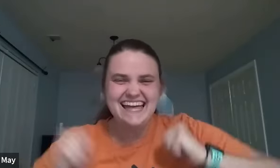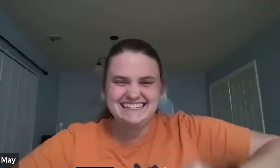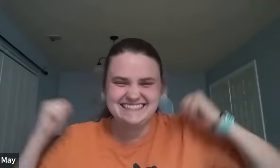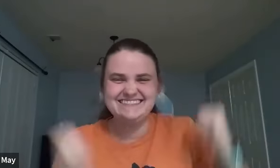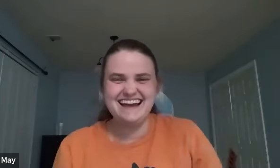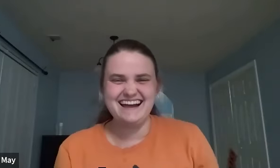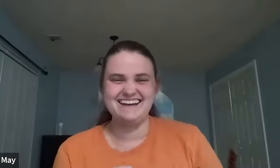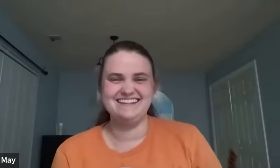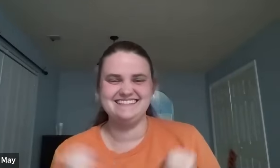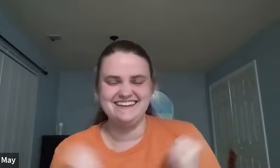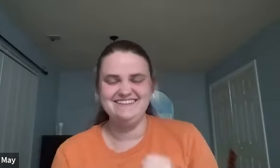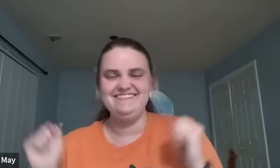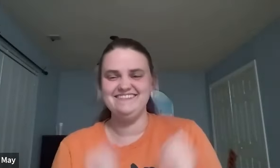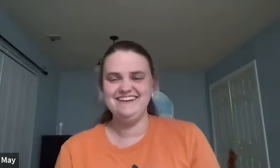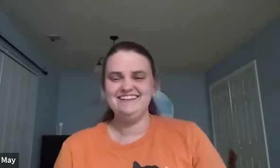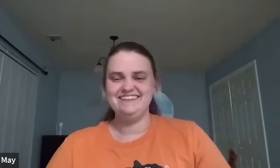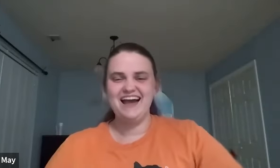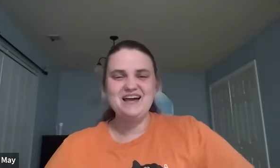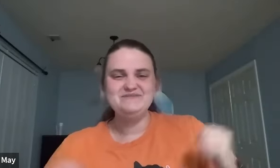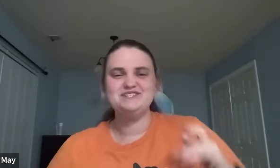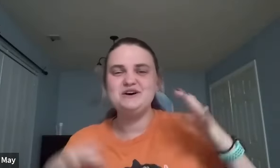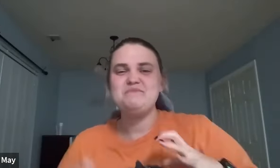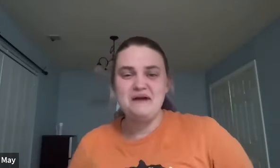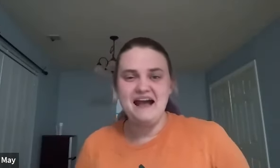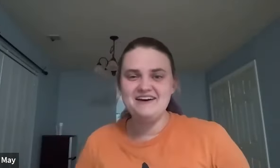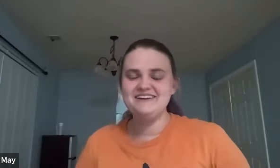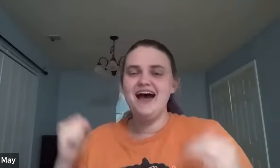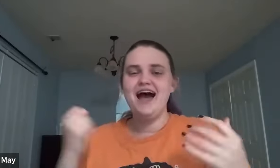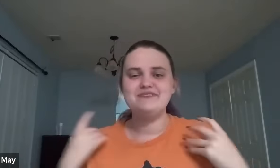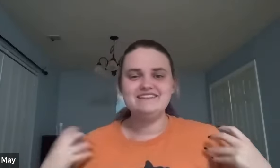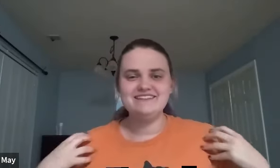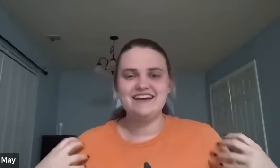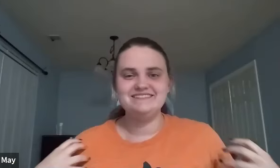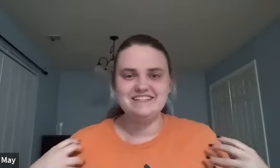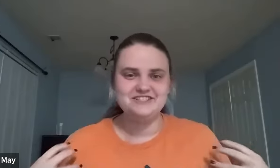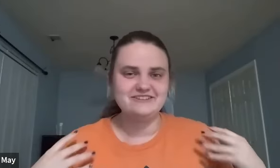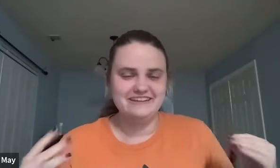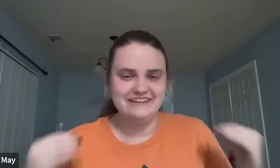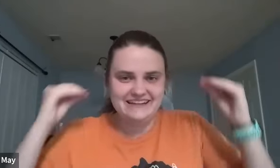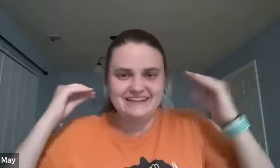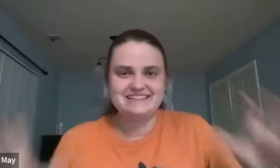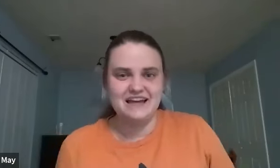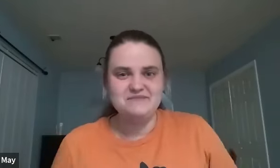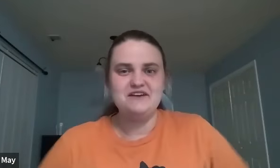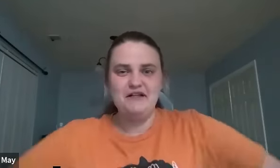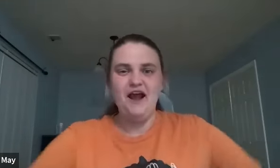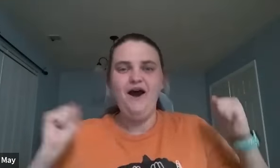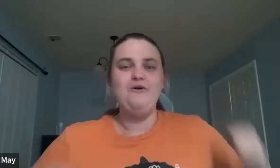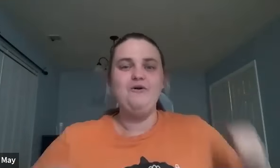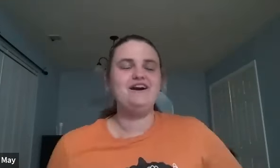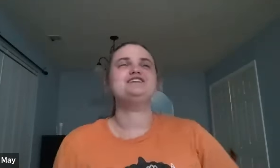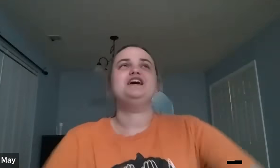Yes, you guys. Oh, I'm so proud. I'm getting like that teacher giddy excitement of like, oh my gosh,